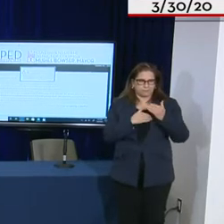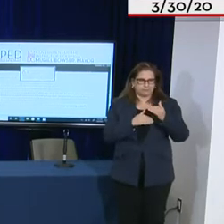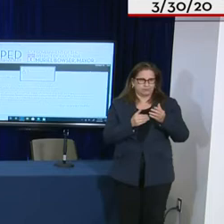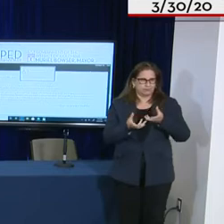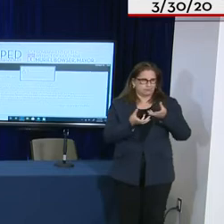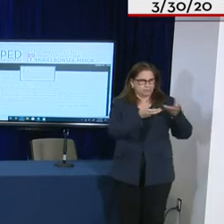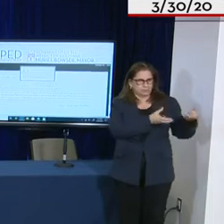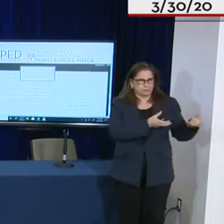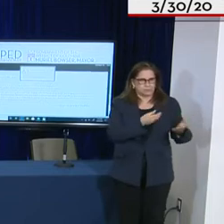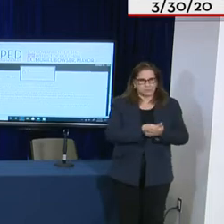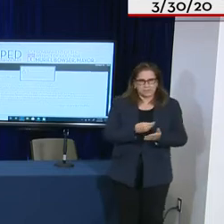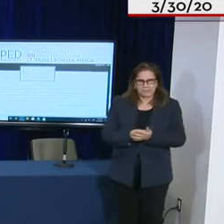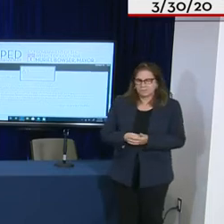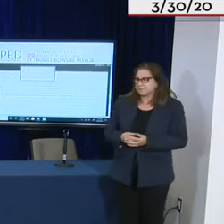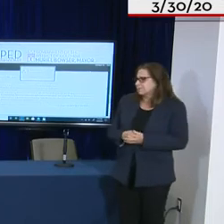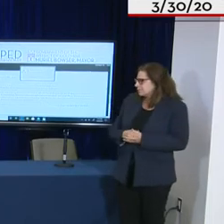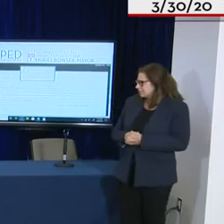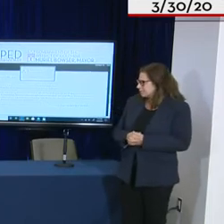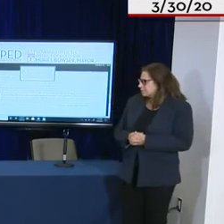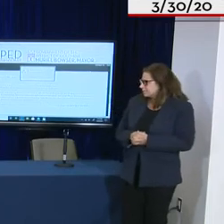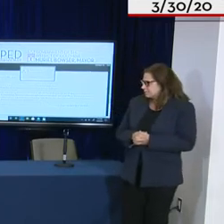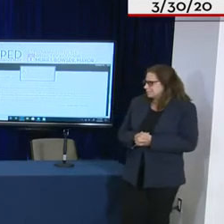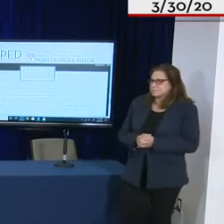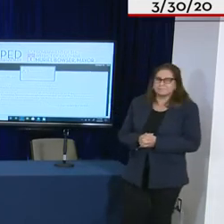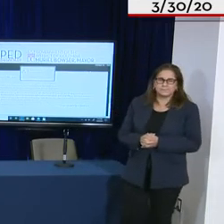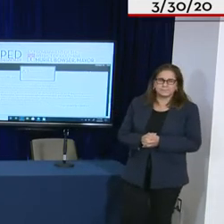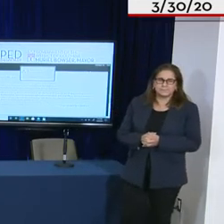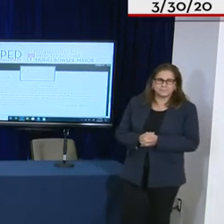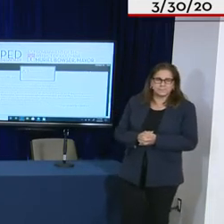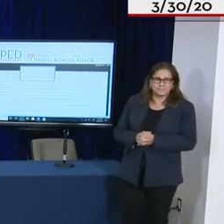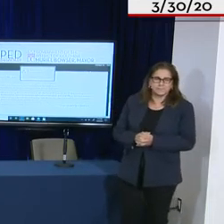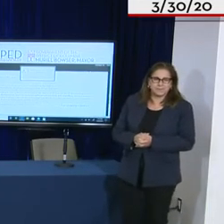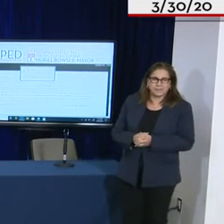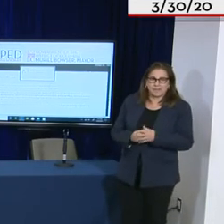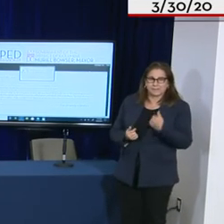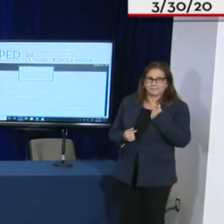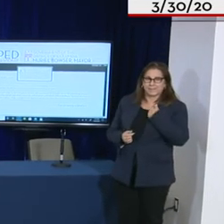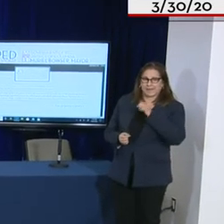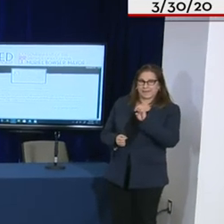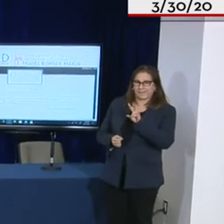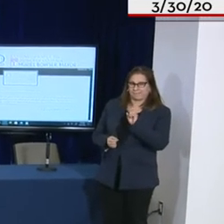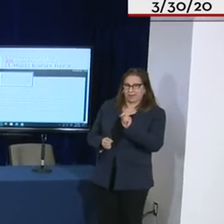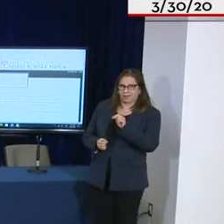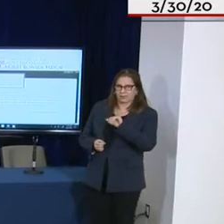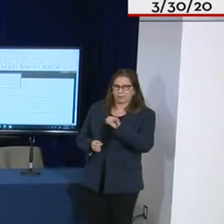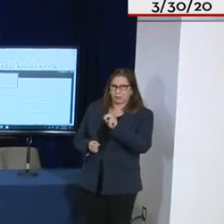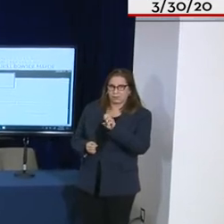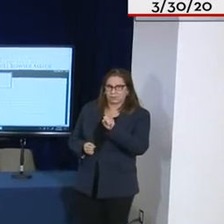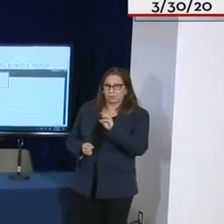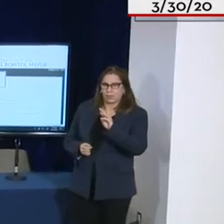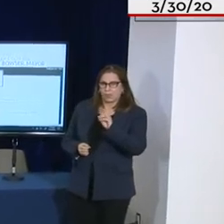All right, we're going to go to Devon Jones in Ward 7. Devon, you are now live. Hi, Mr. Jones.